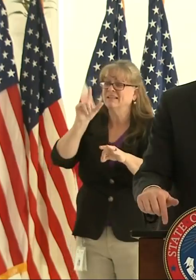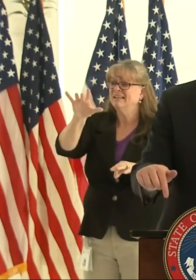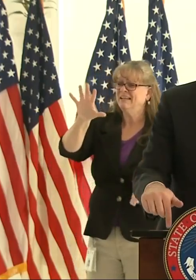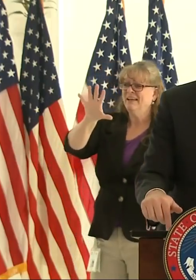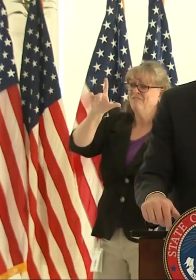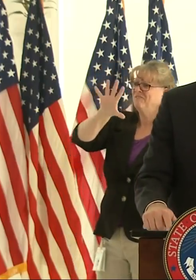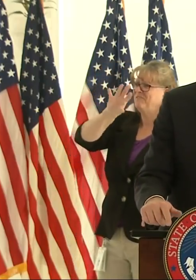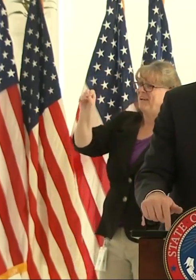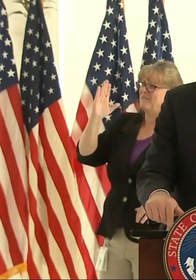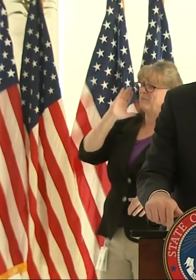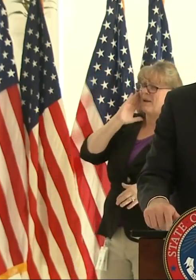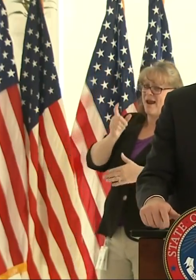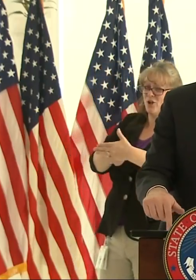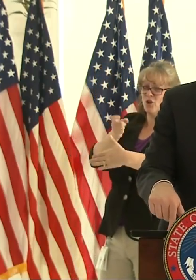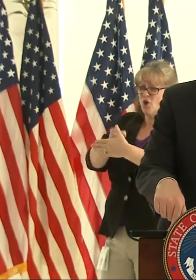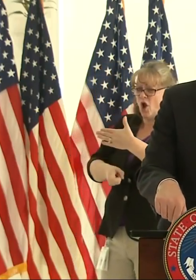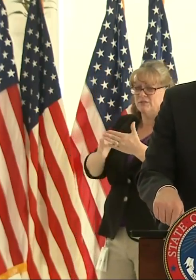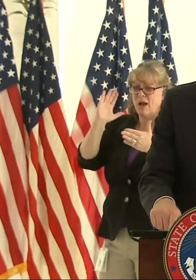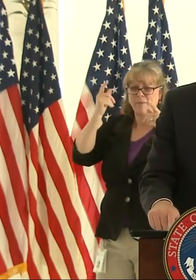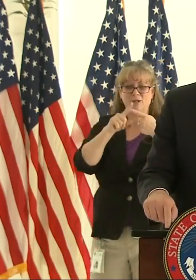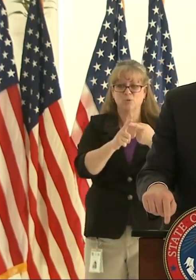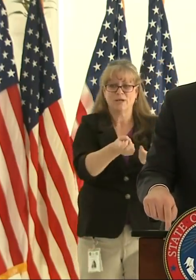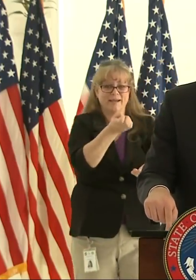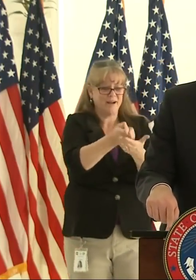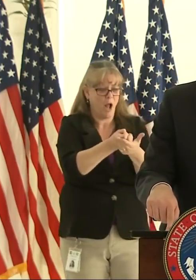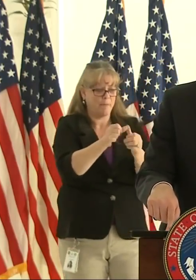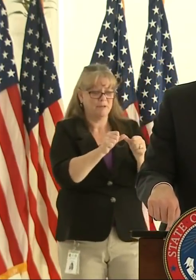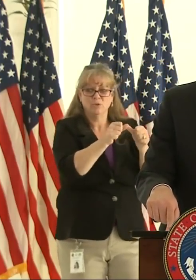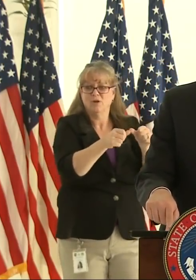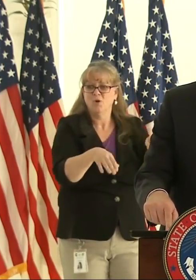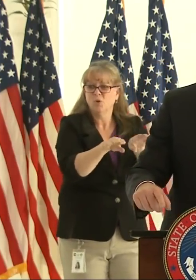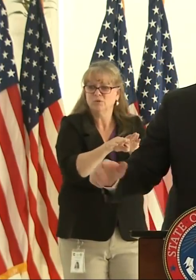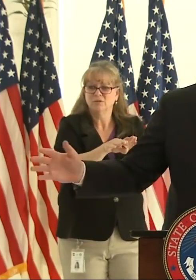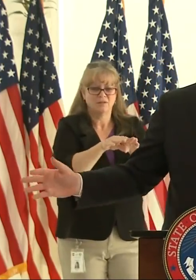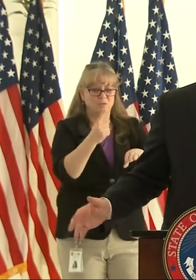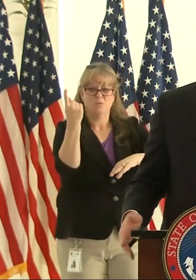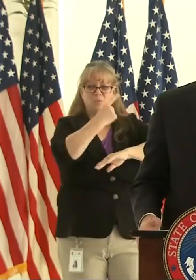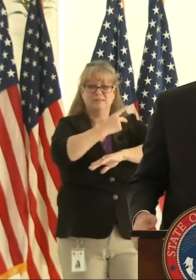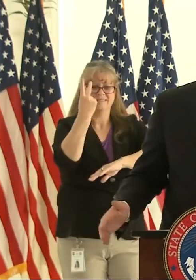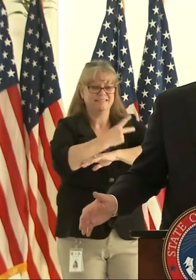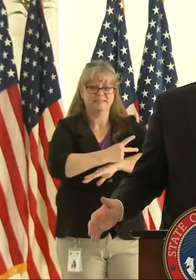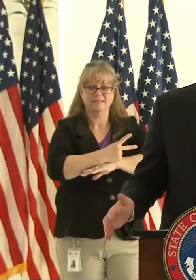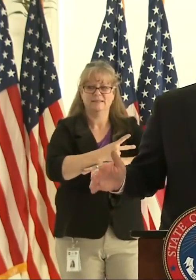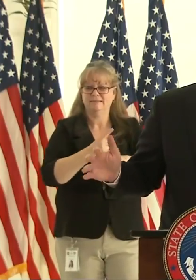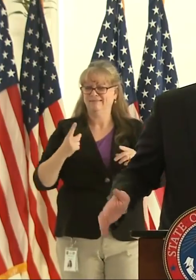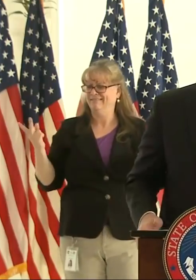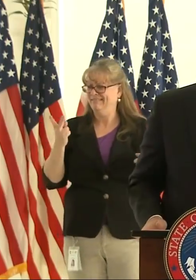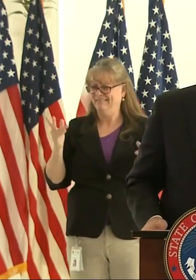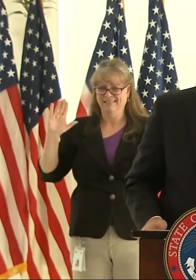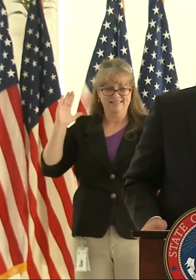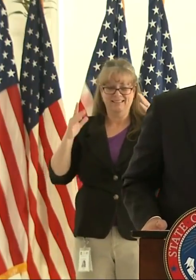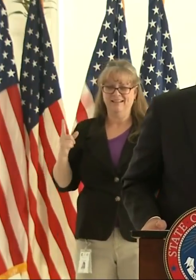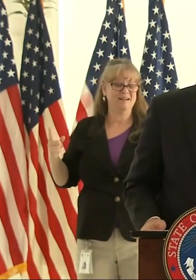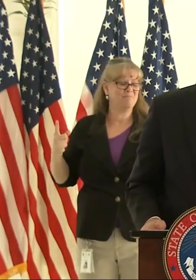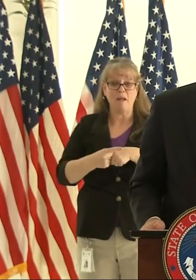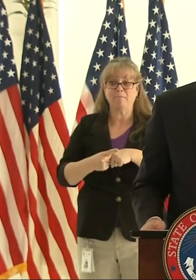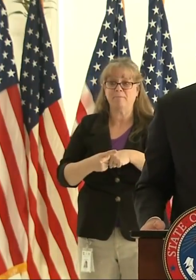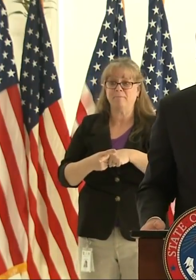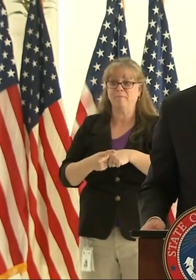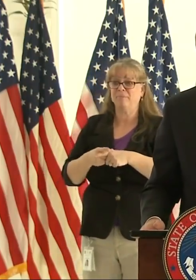the economy shut for another day or 2, I mean, my goodness. I mean, that pays for itself in less than a day of lost